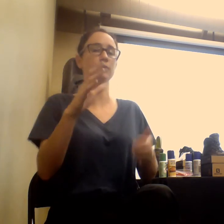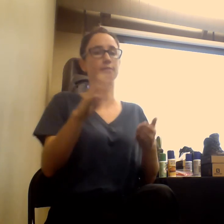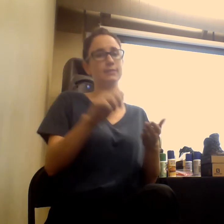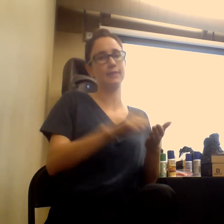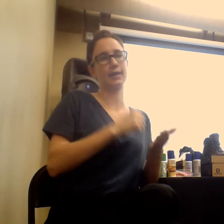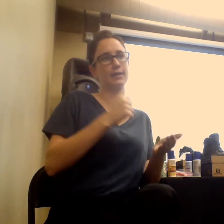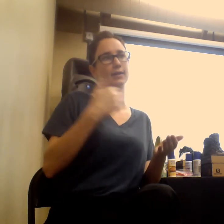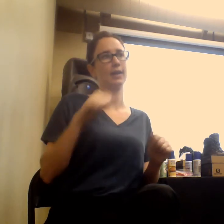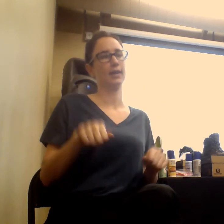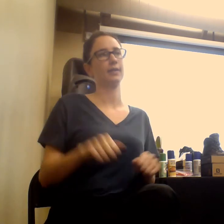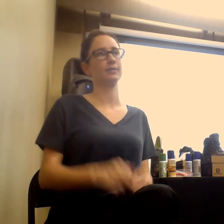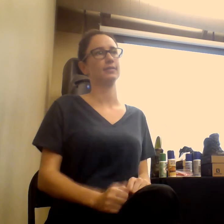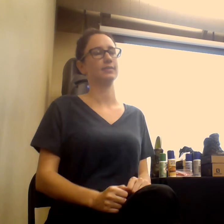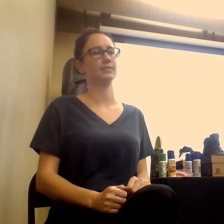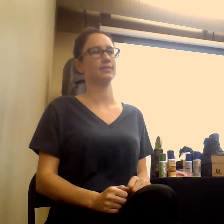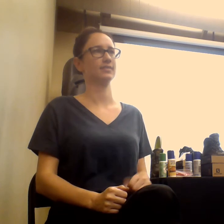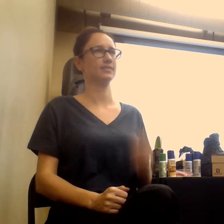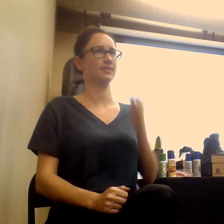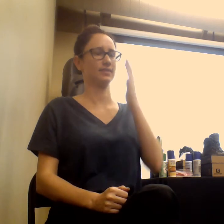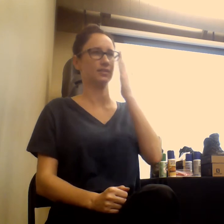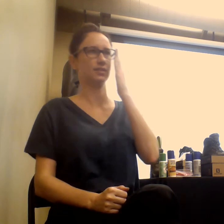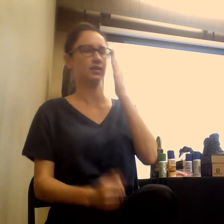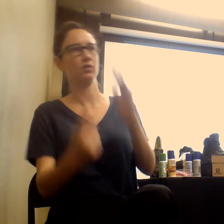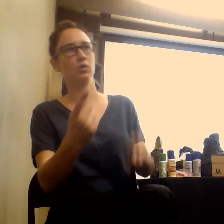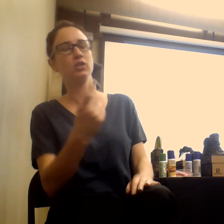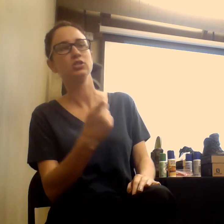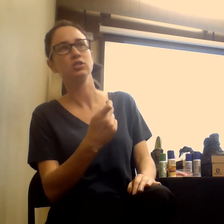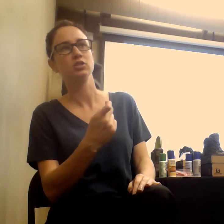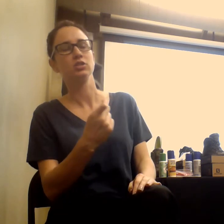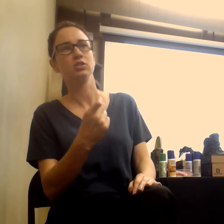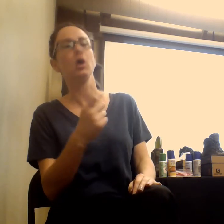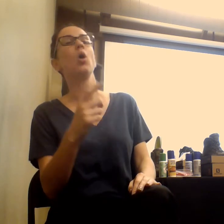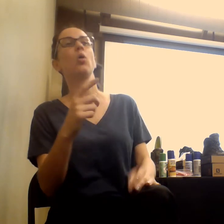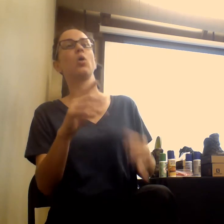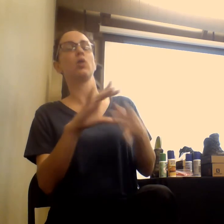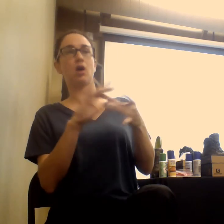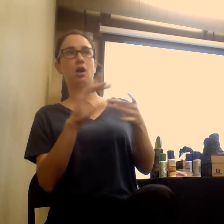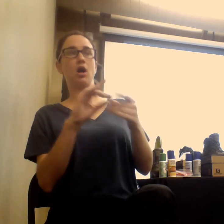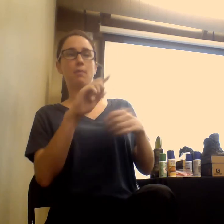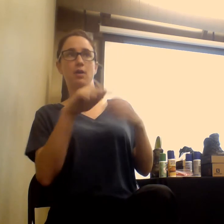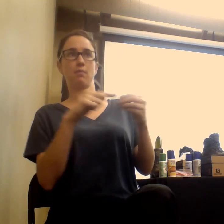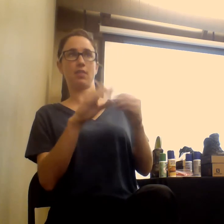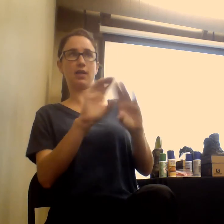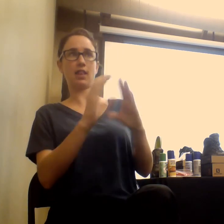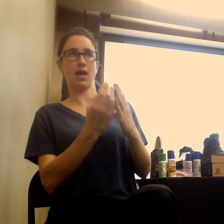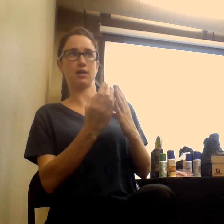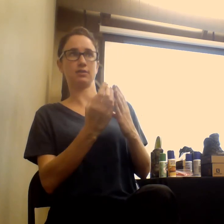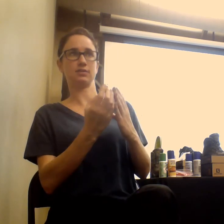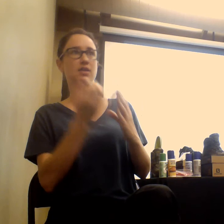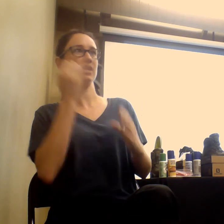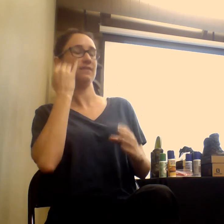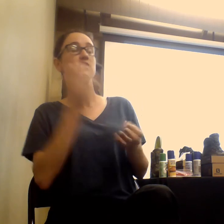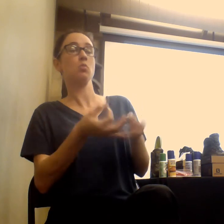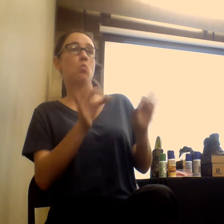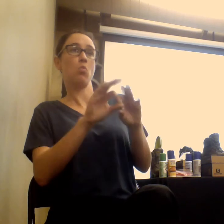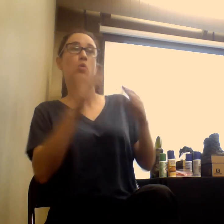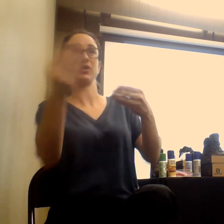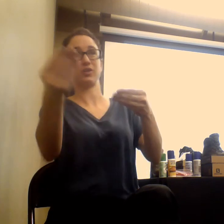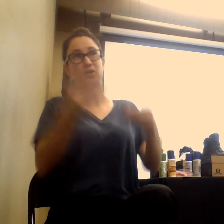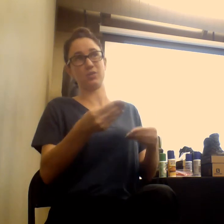as a general comment Sure. about the class, and that is that if it would have been important for us to bring our boots,